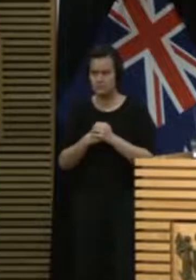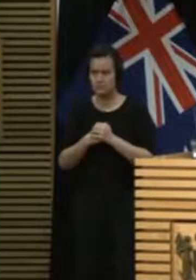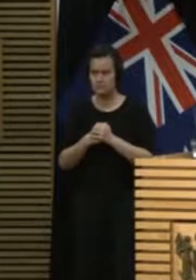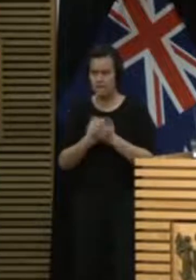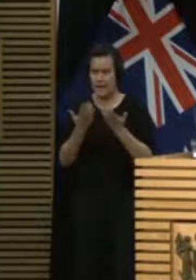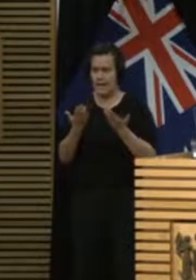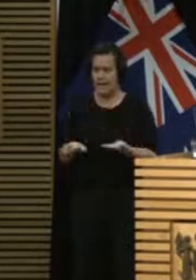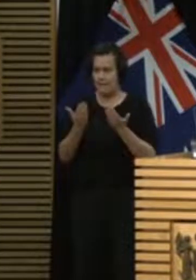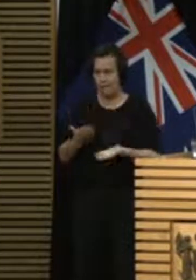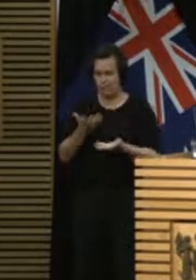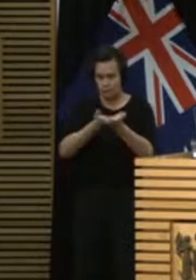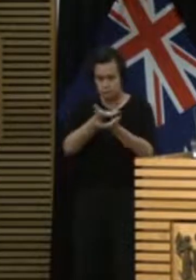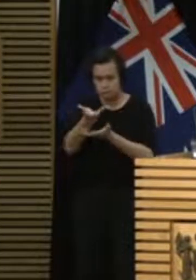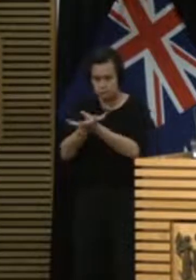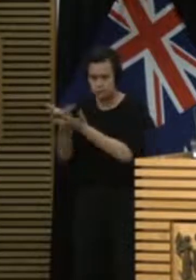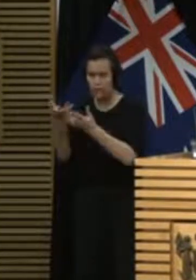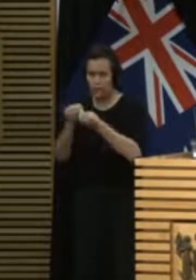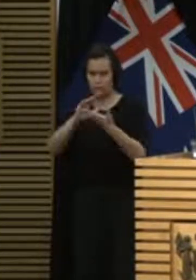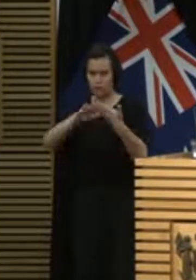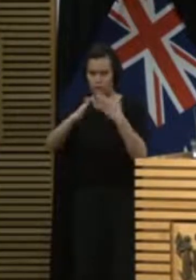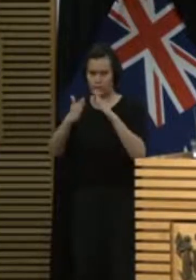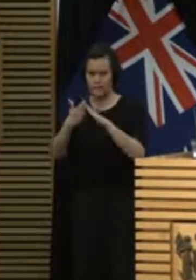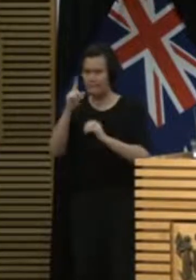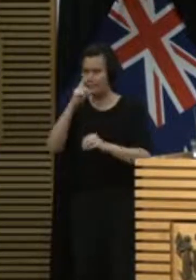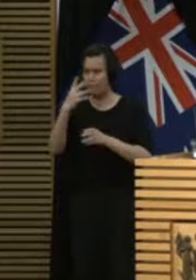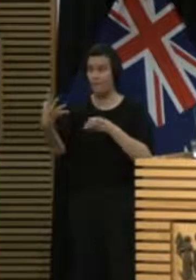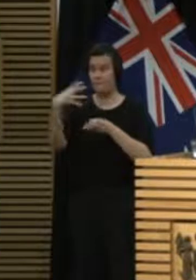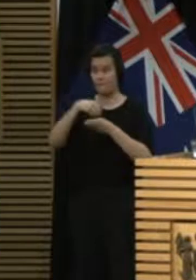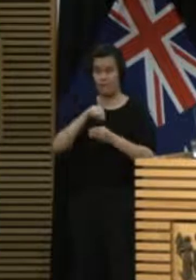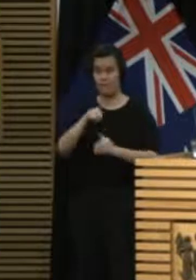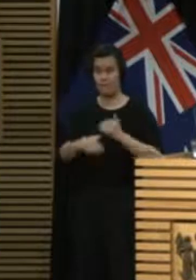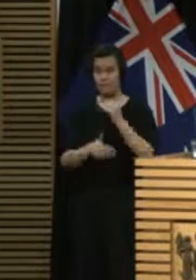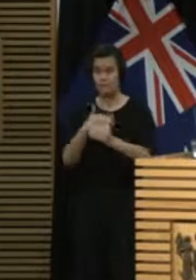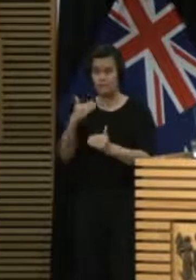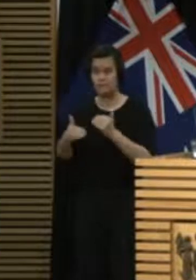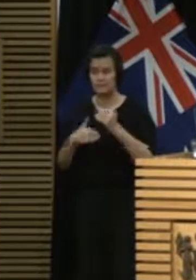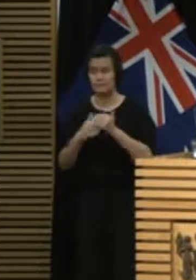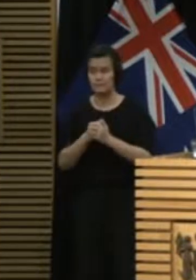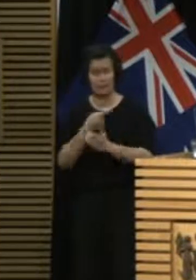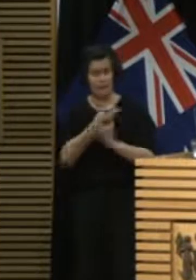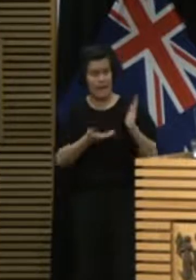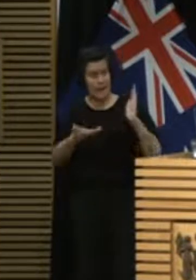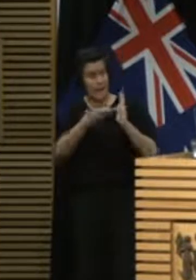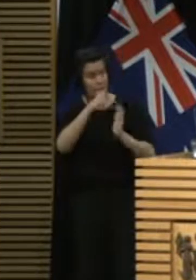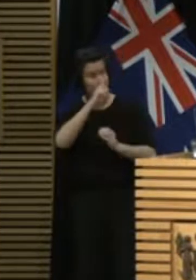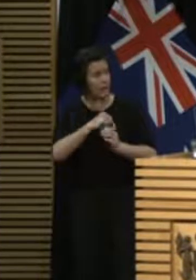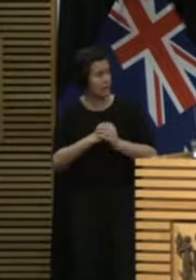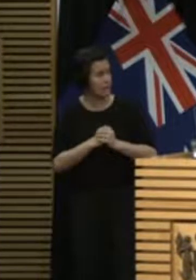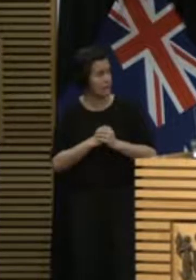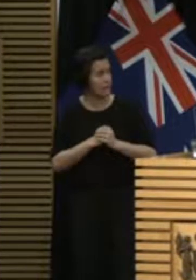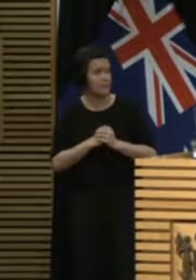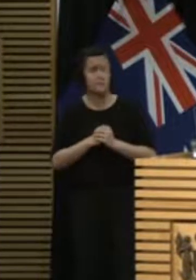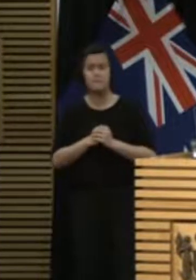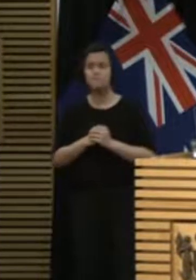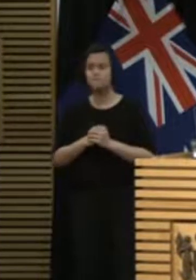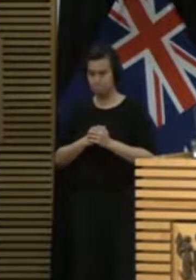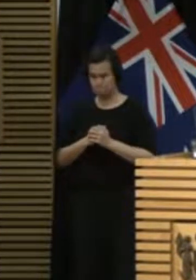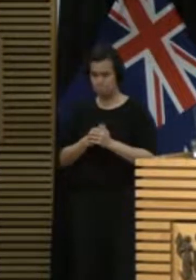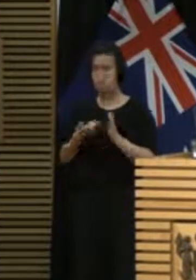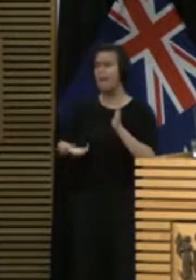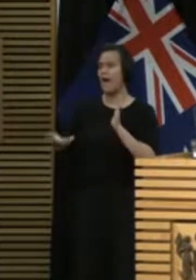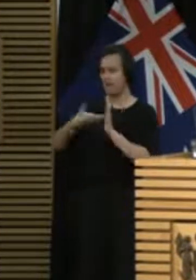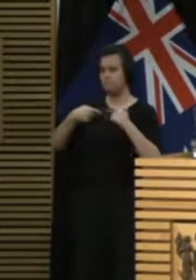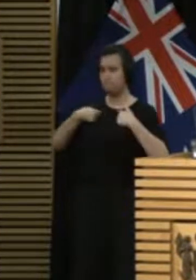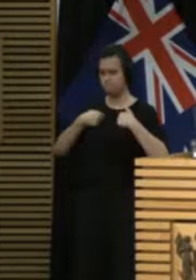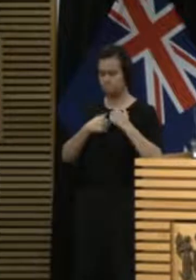interest groups. But Minister Wood, do you want to speak to how that will interact with the 4-week notice period? Certainly. So just to step through how that will